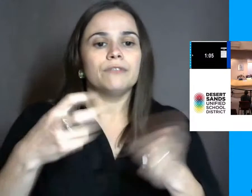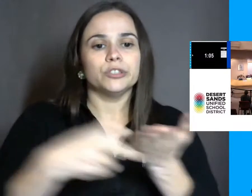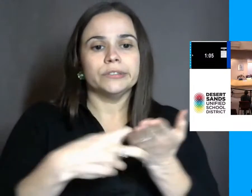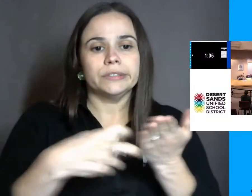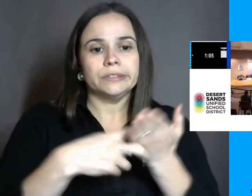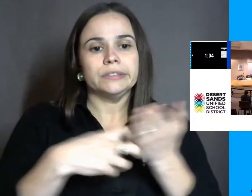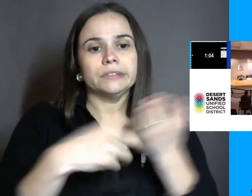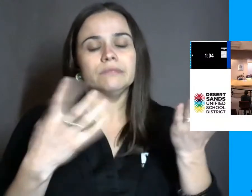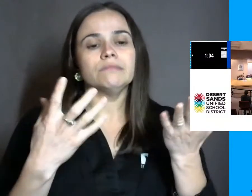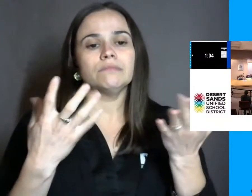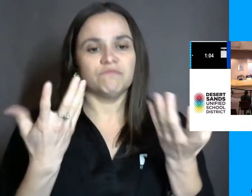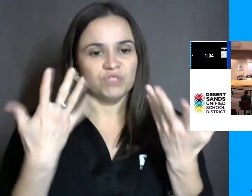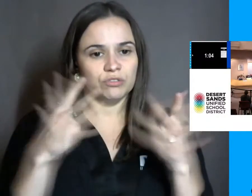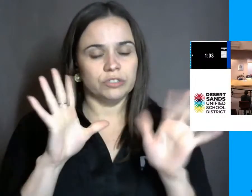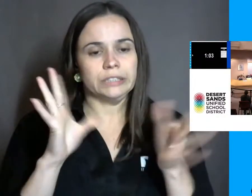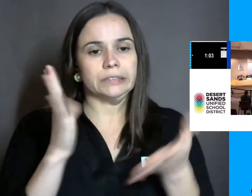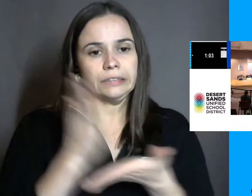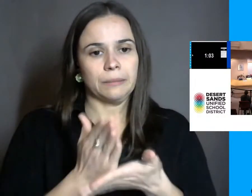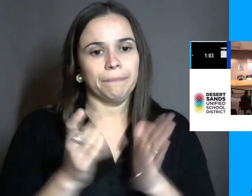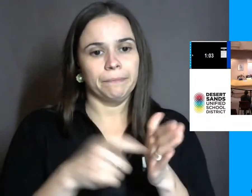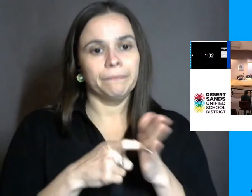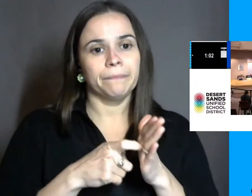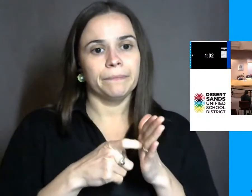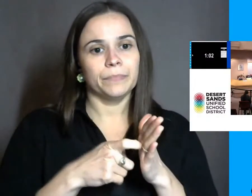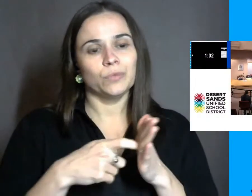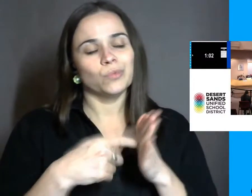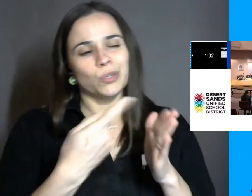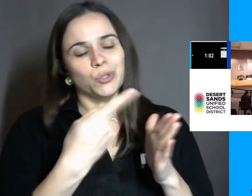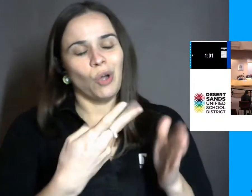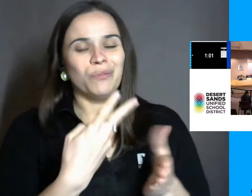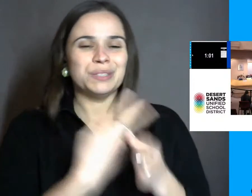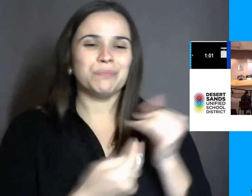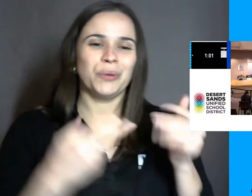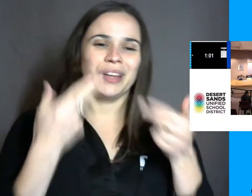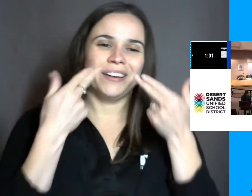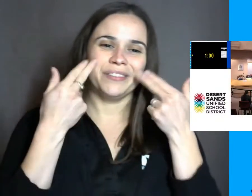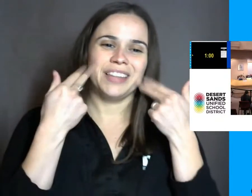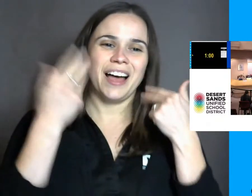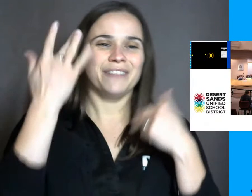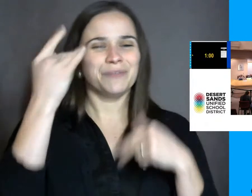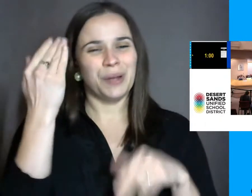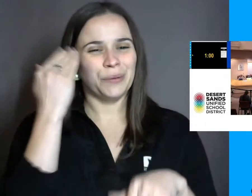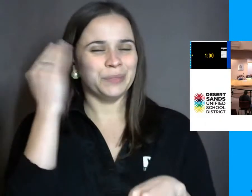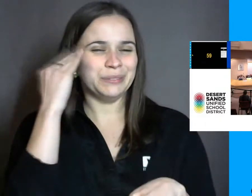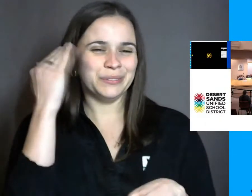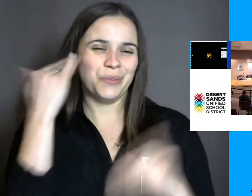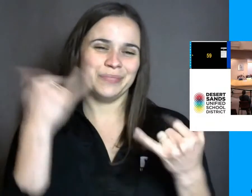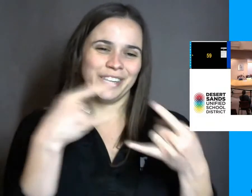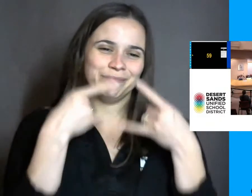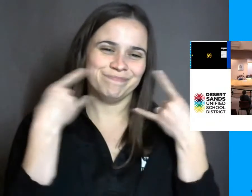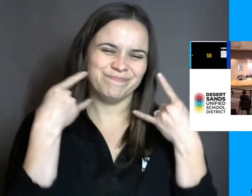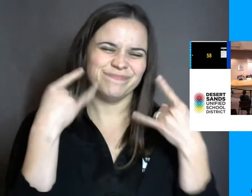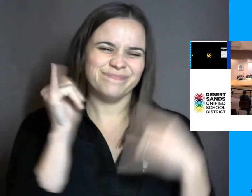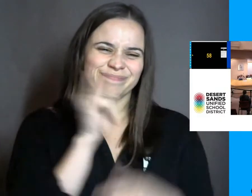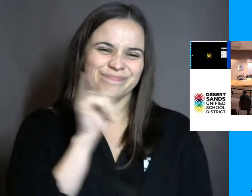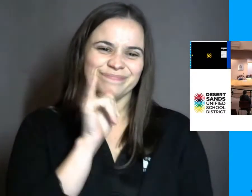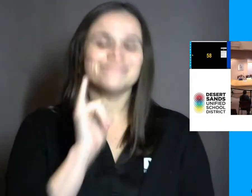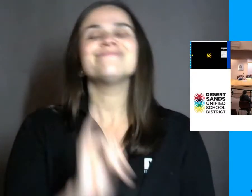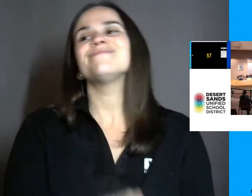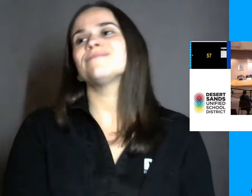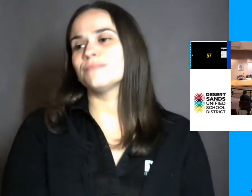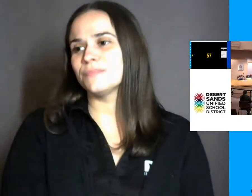laughed, and I could tell he was just as frustrated as I was. It's all just kind of getting ridiculous. We continued to play with our